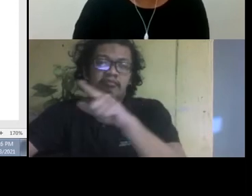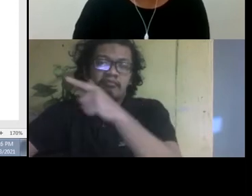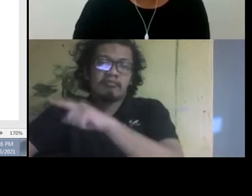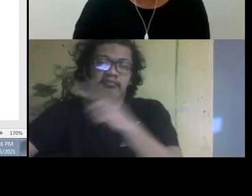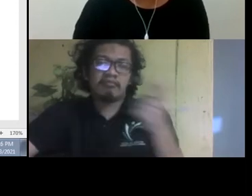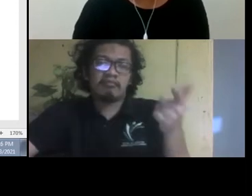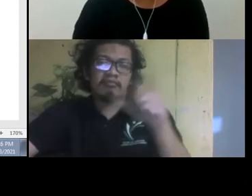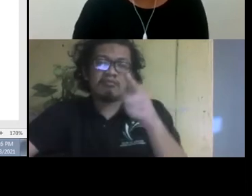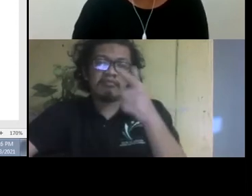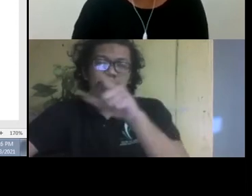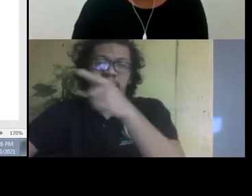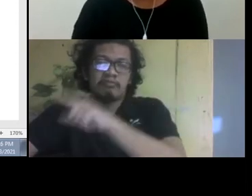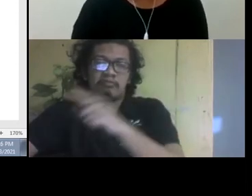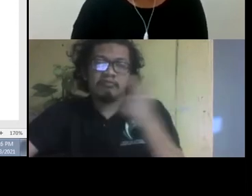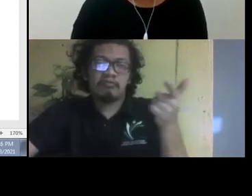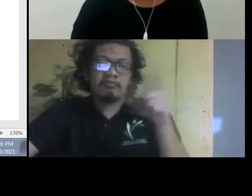Okay.